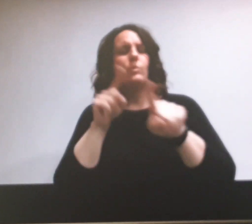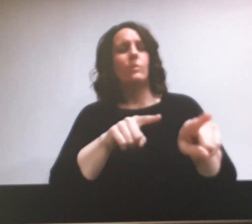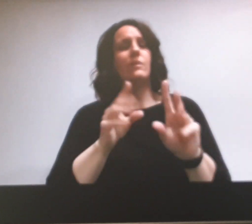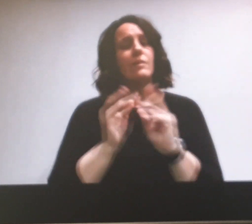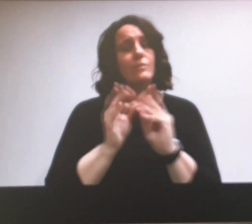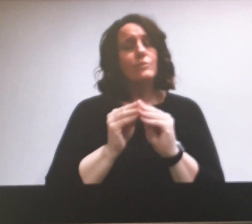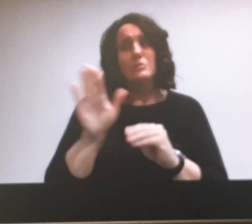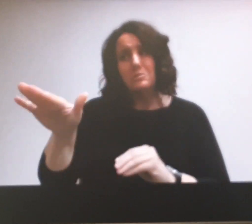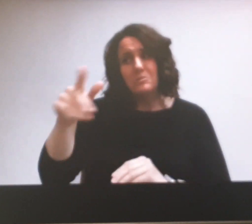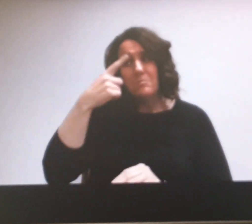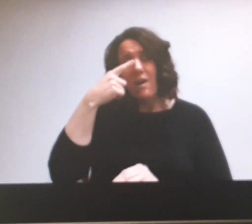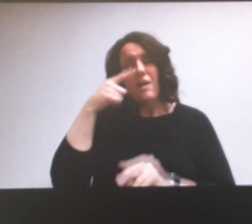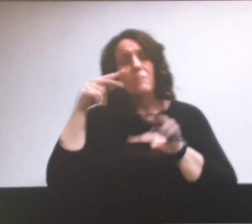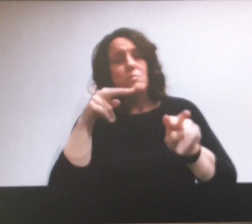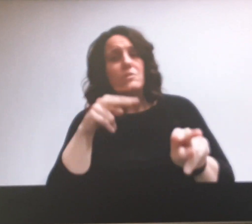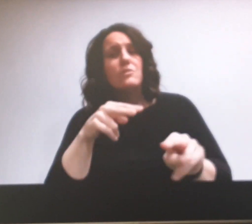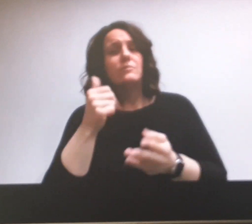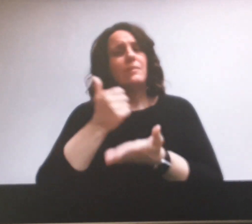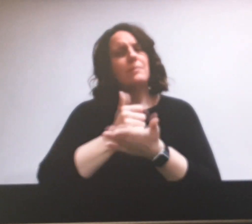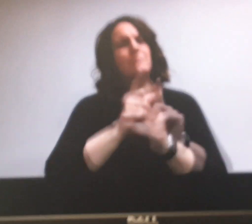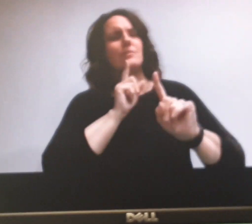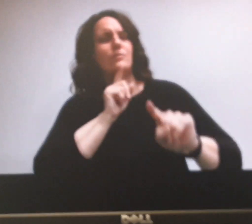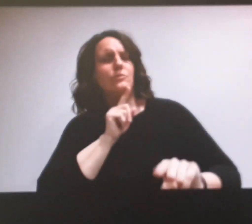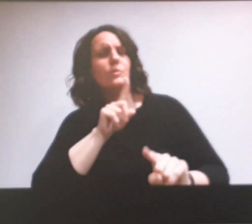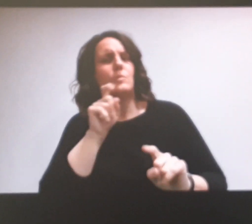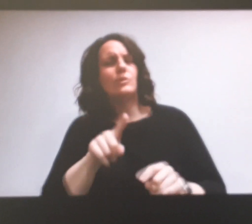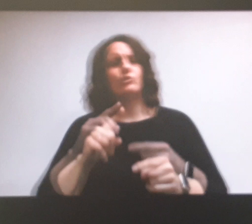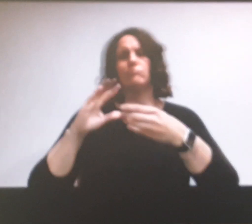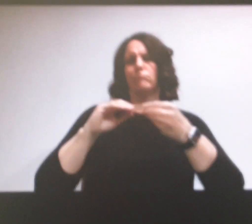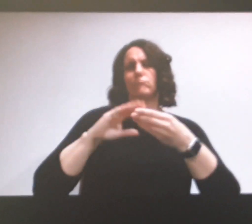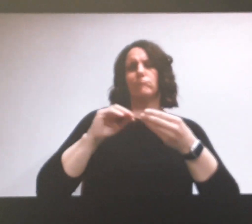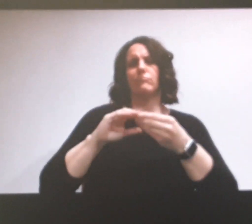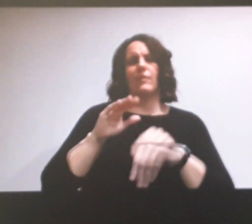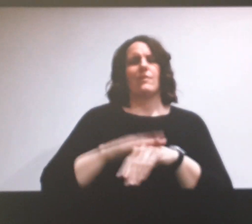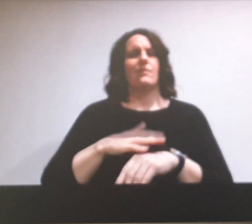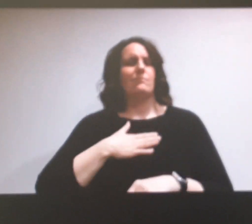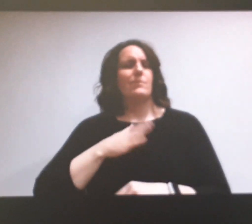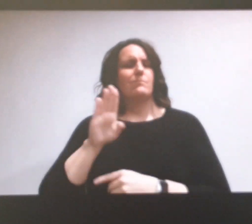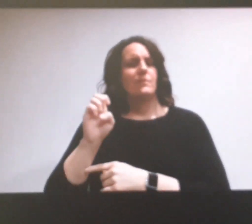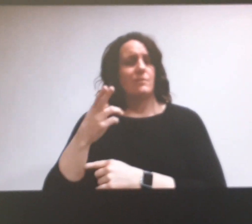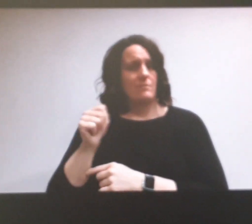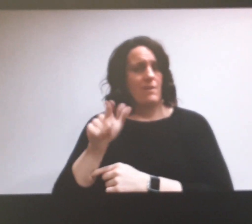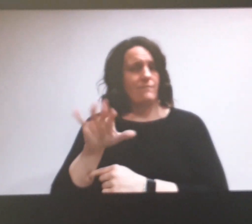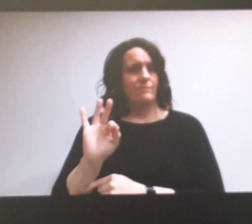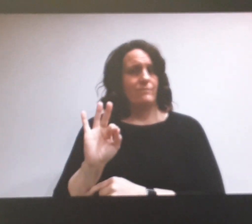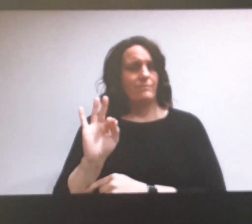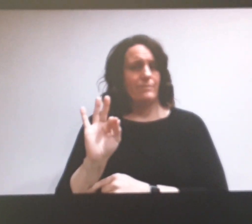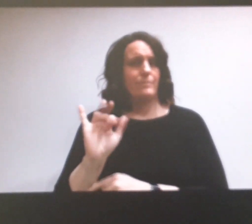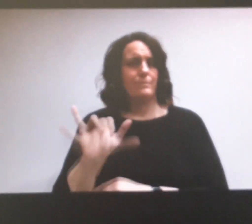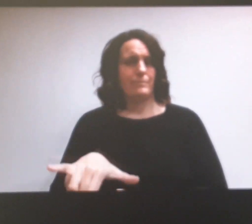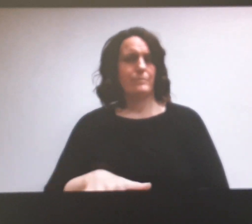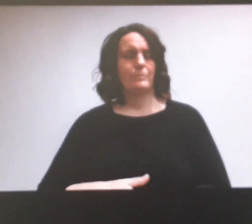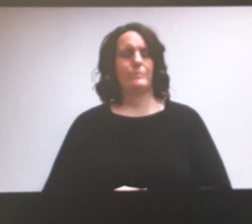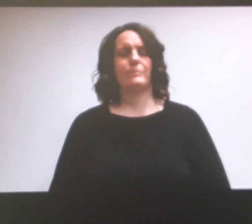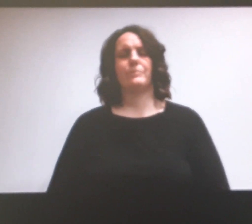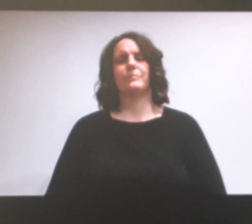can ask someone else to be your sub to go to the conference to see what the verdict is